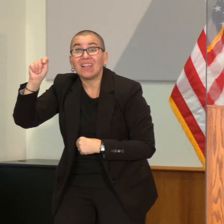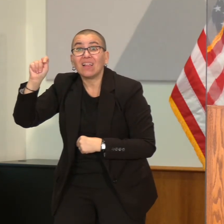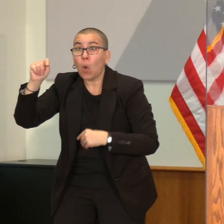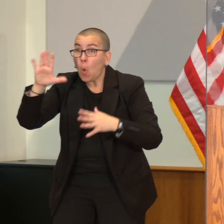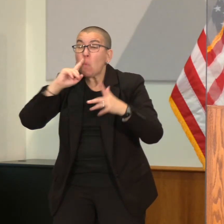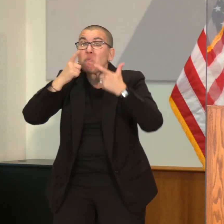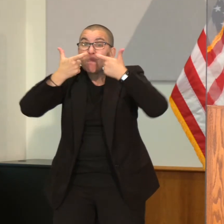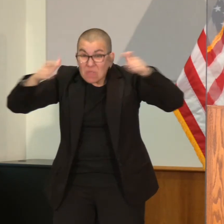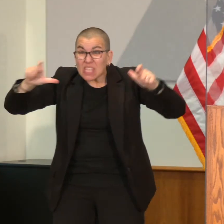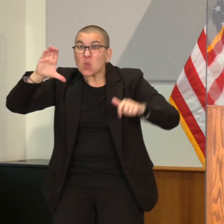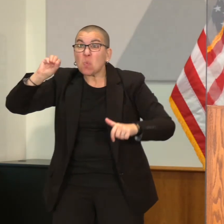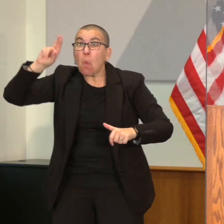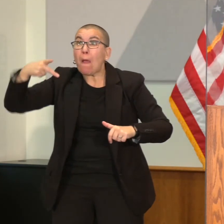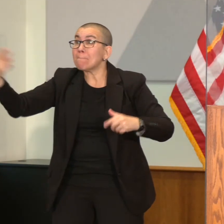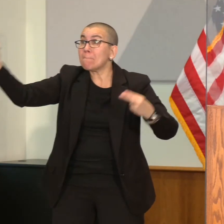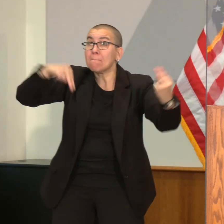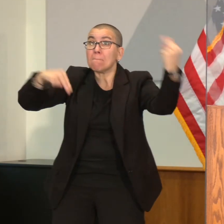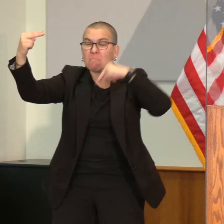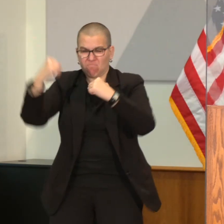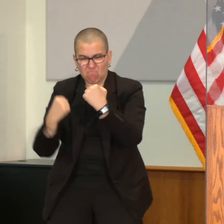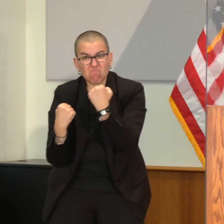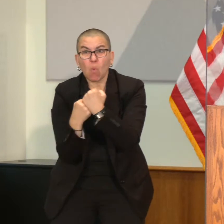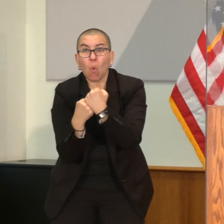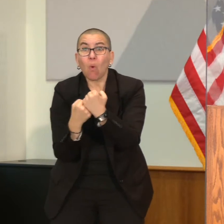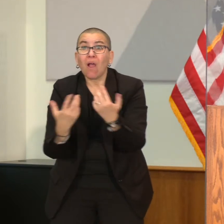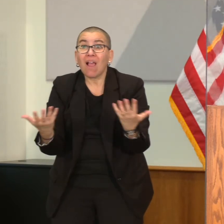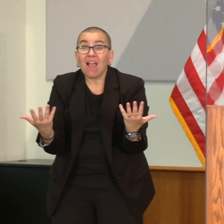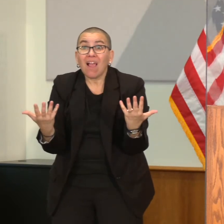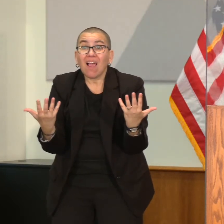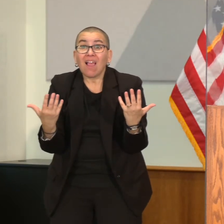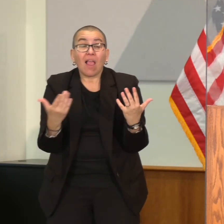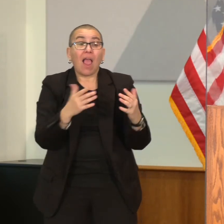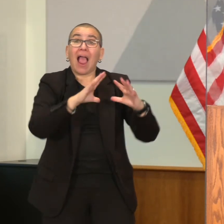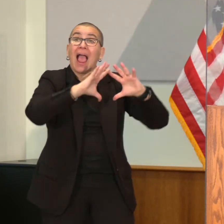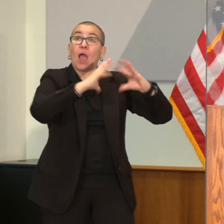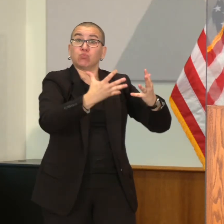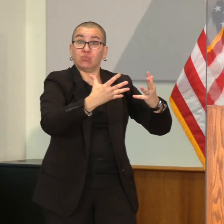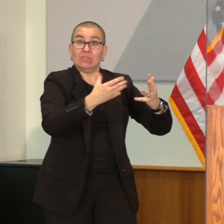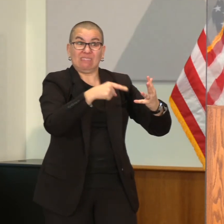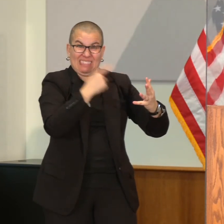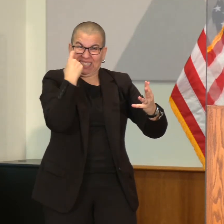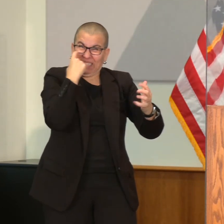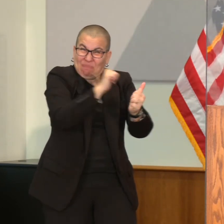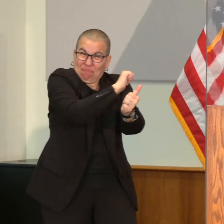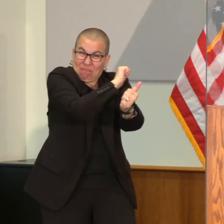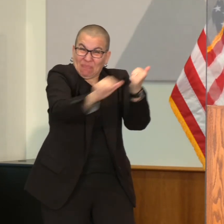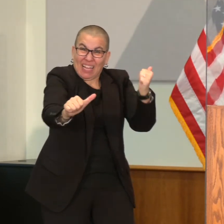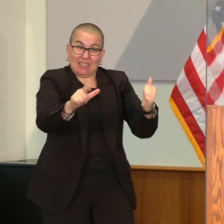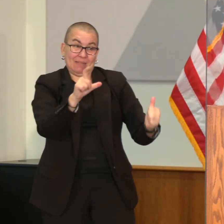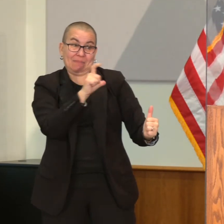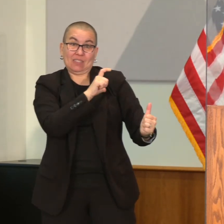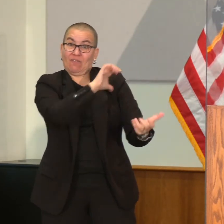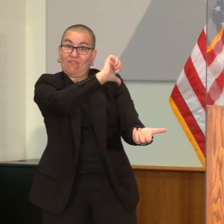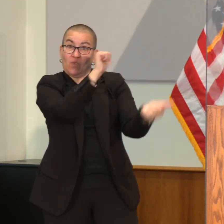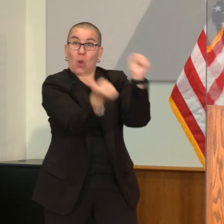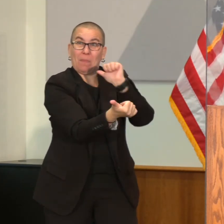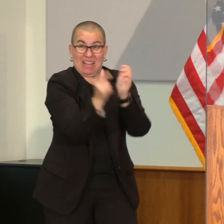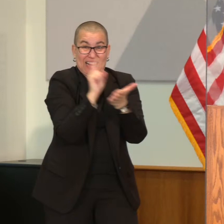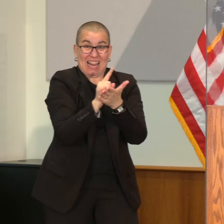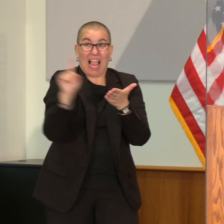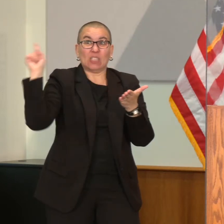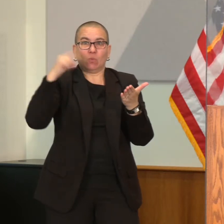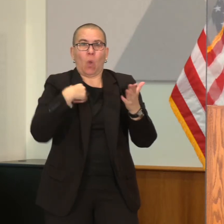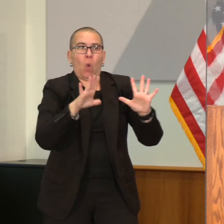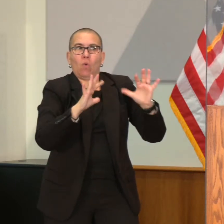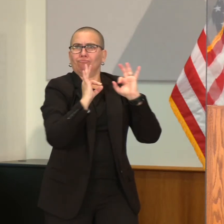doing so. And the House just passed transformational police reform legislation last week, and I applaud them for their bold